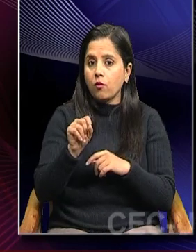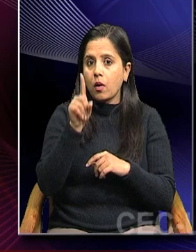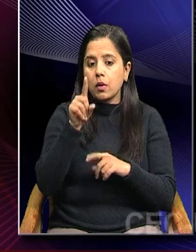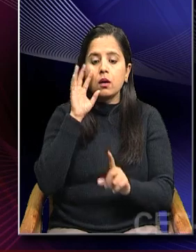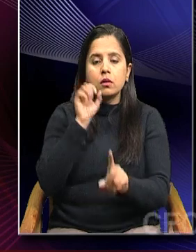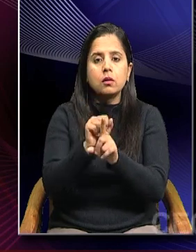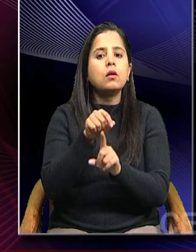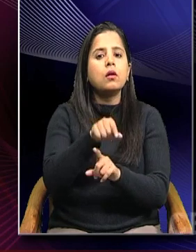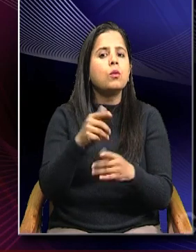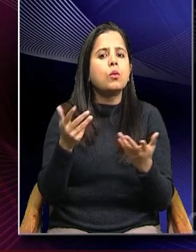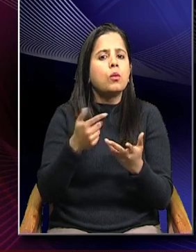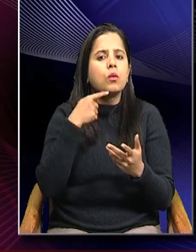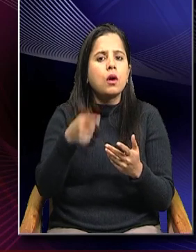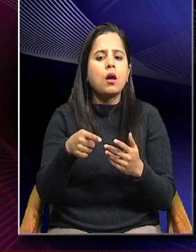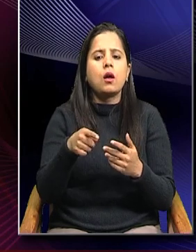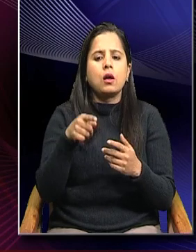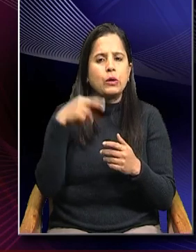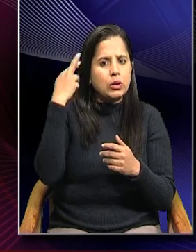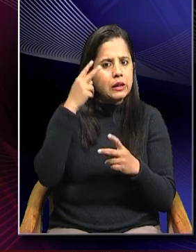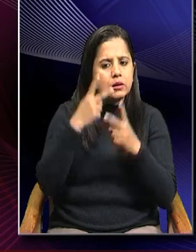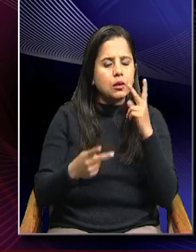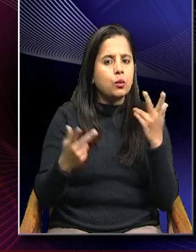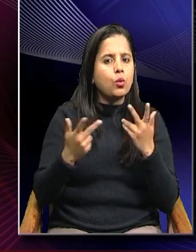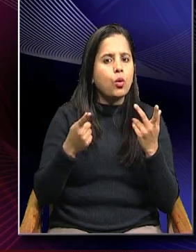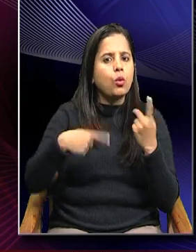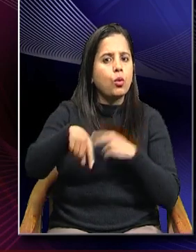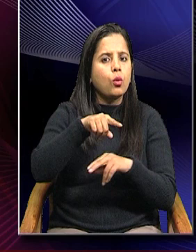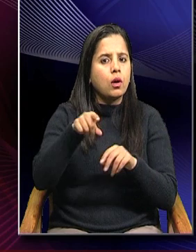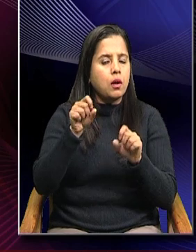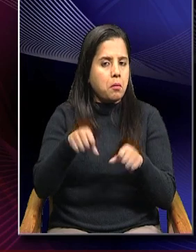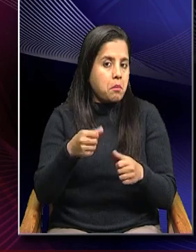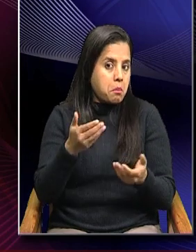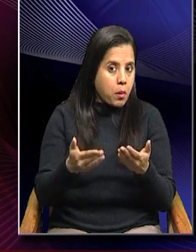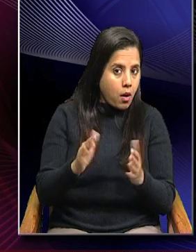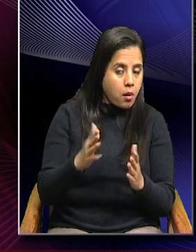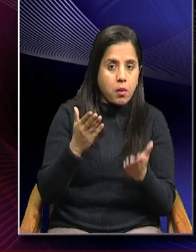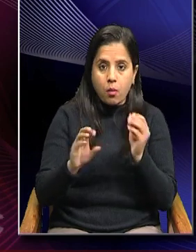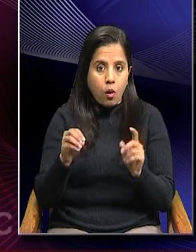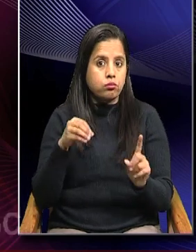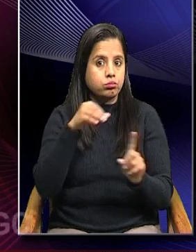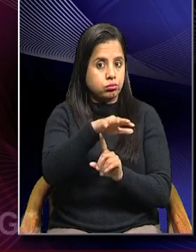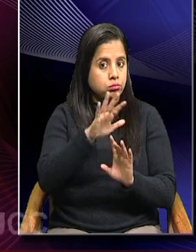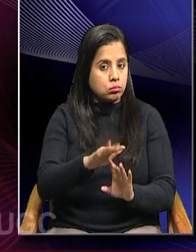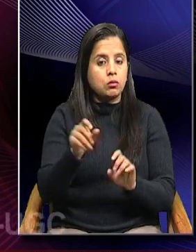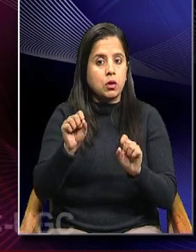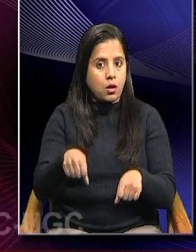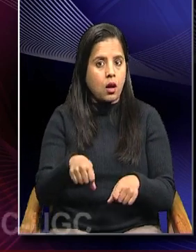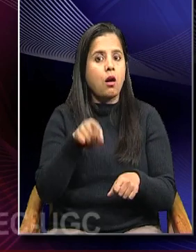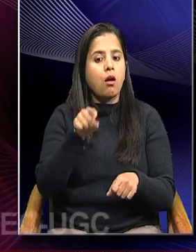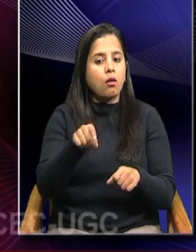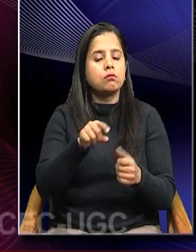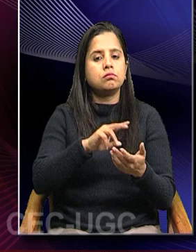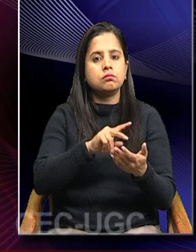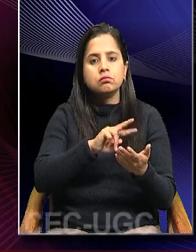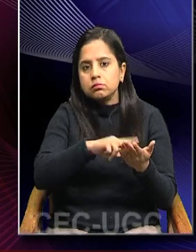identify what are those actors and factors or forces which may or may not influence our ability to transact or